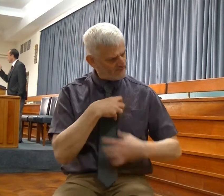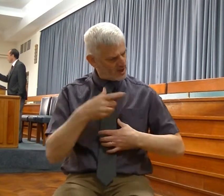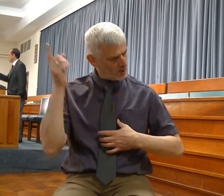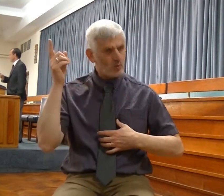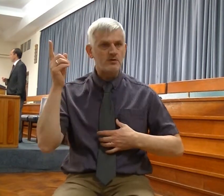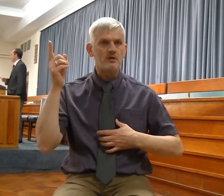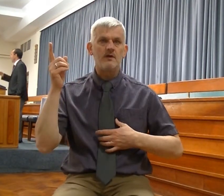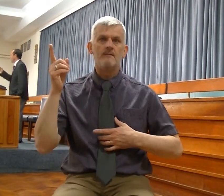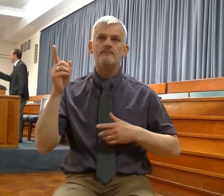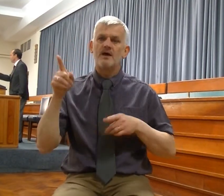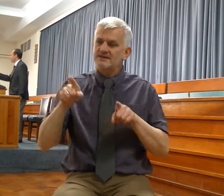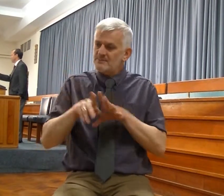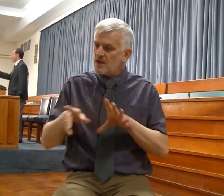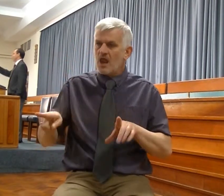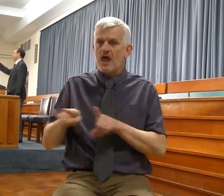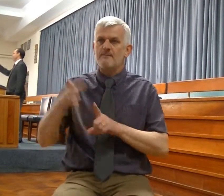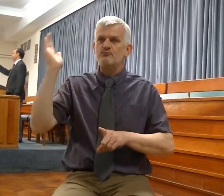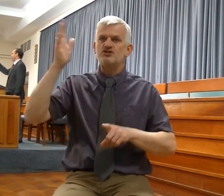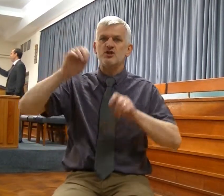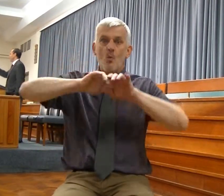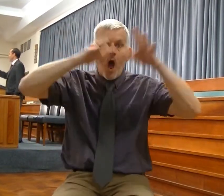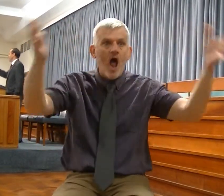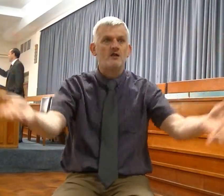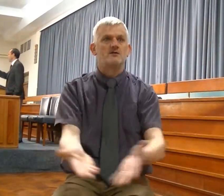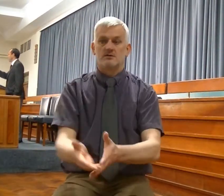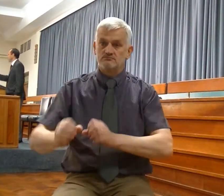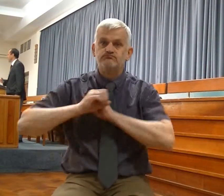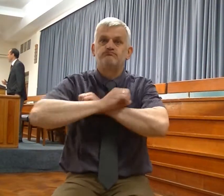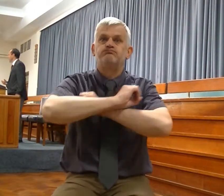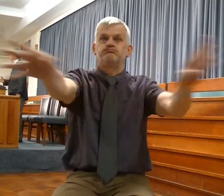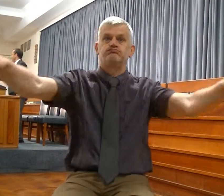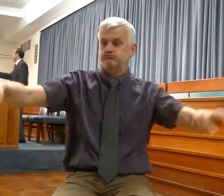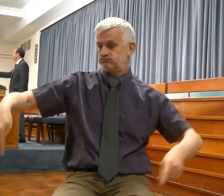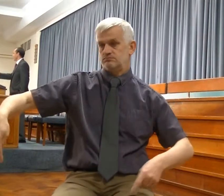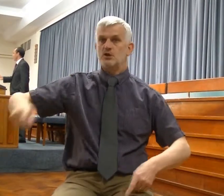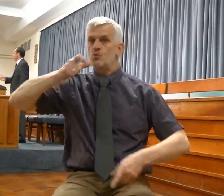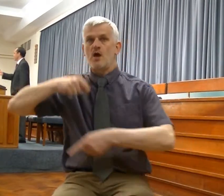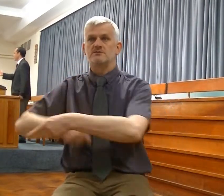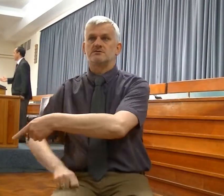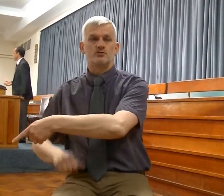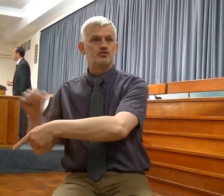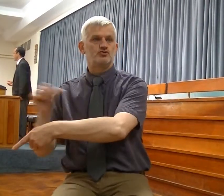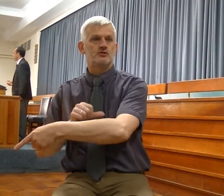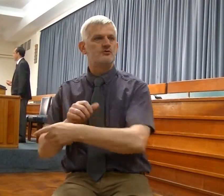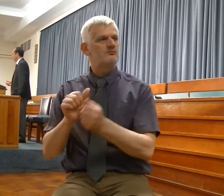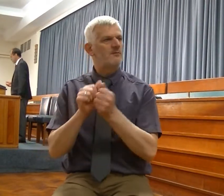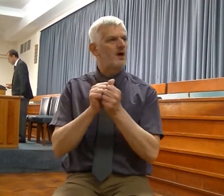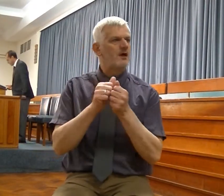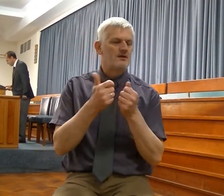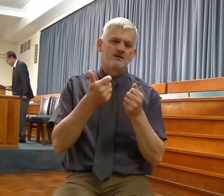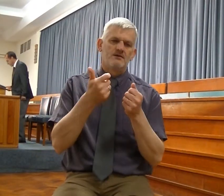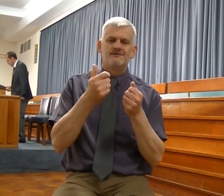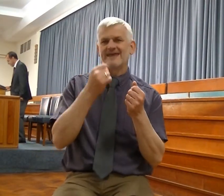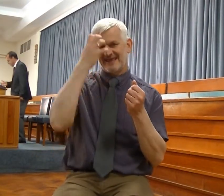a message to the whole world. And we remember what the wisest of men, King Solomon, said at the end of Ecclesiastes